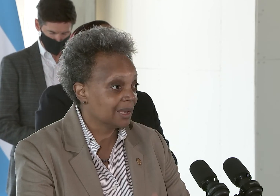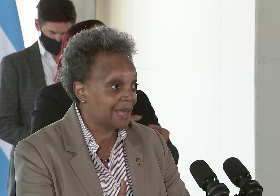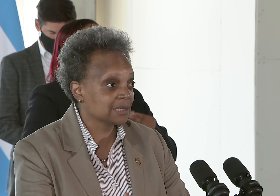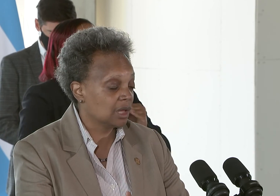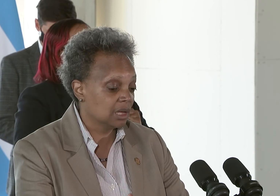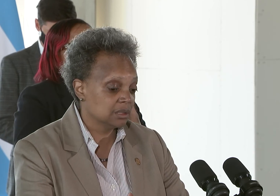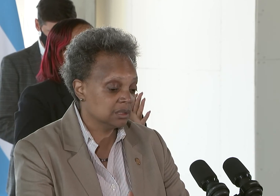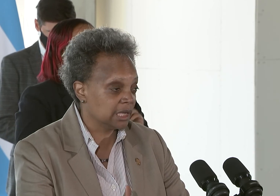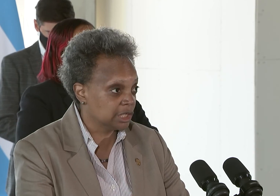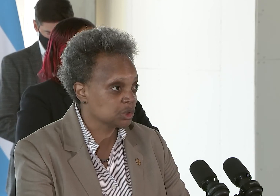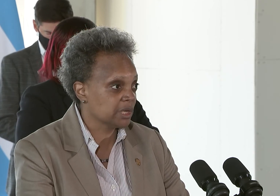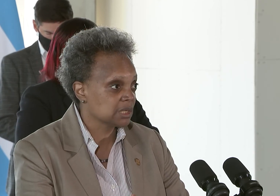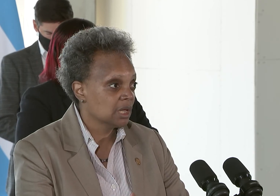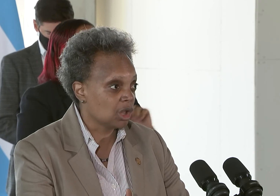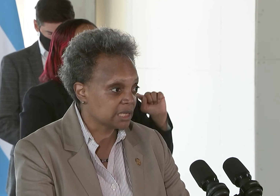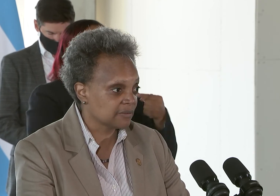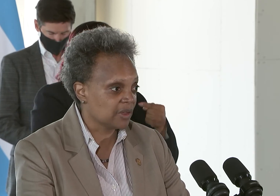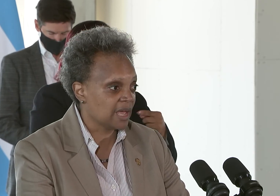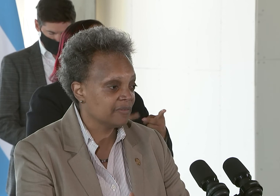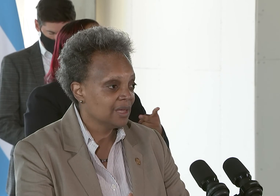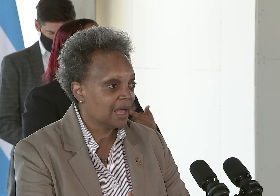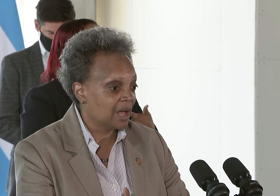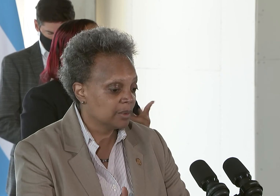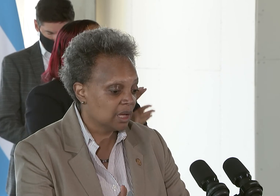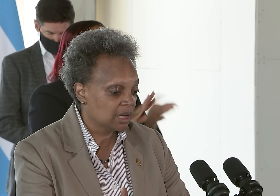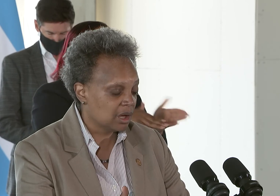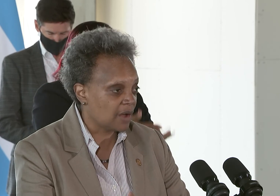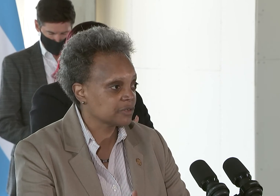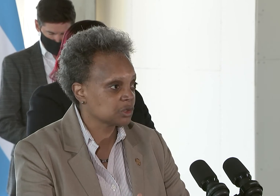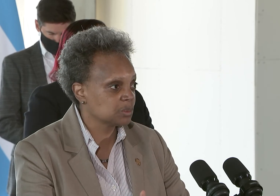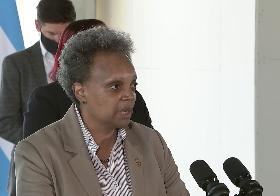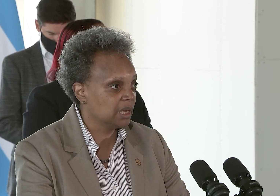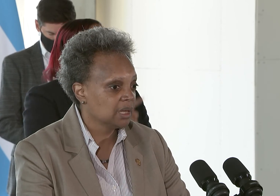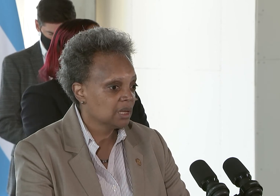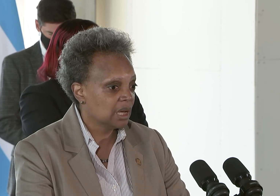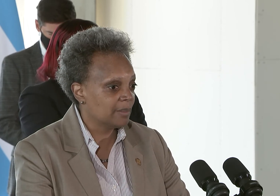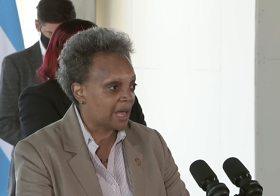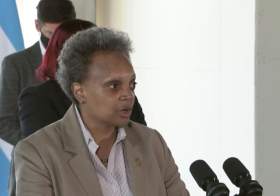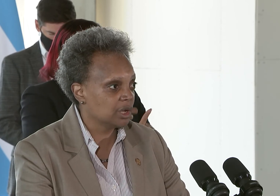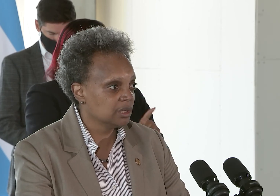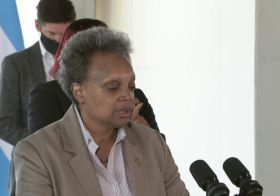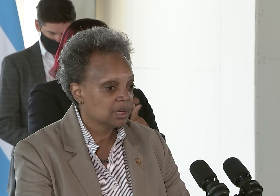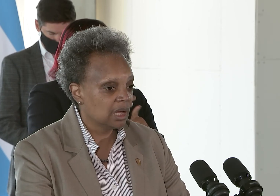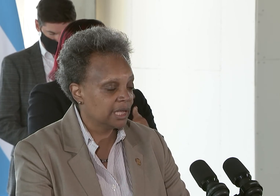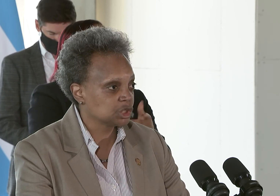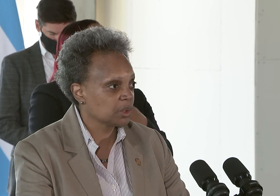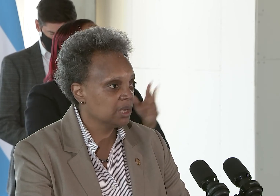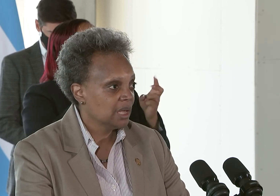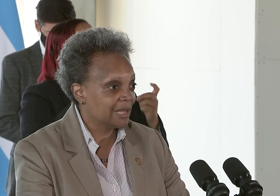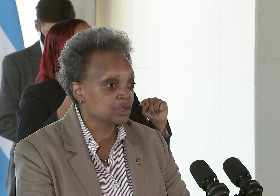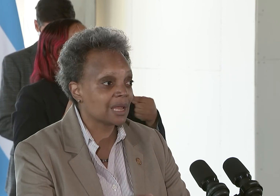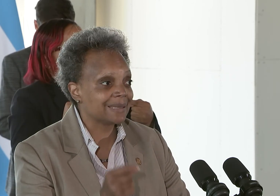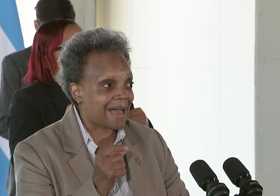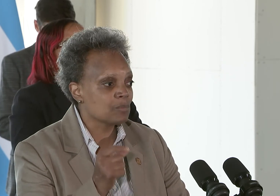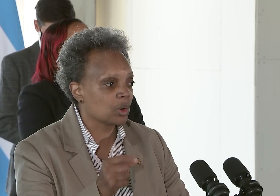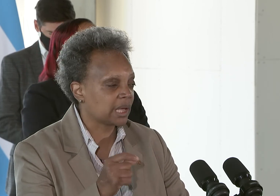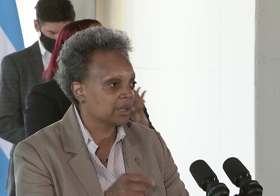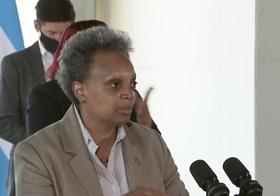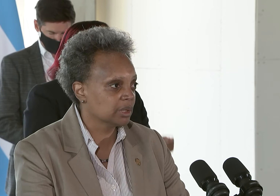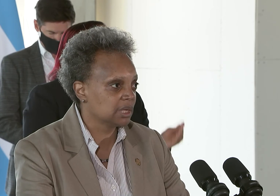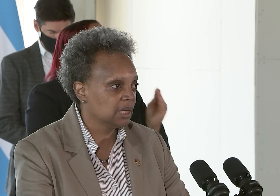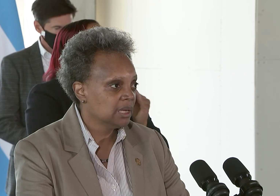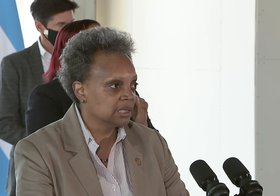of injuries, loss of life, officers being out on injury, and there's a lot